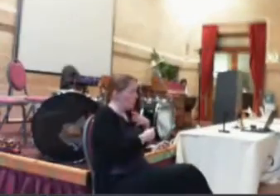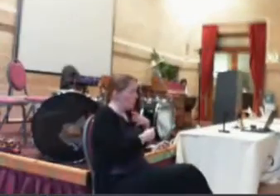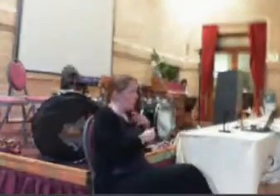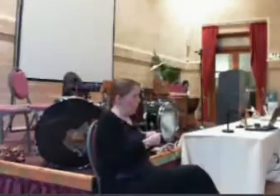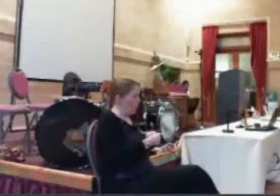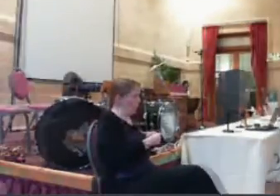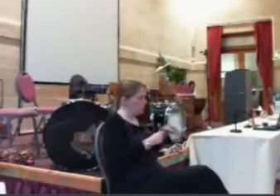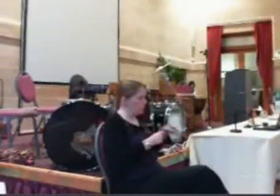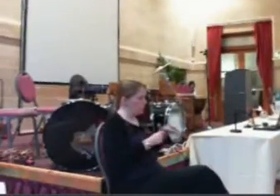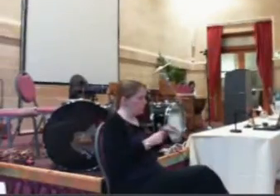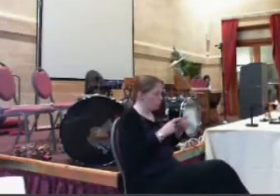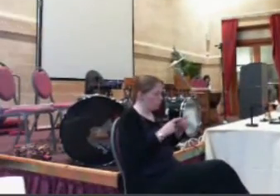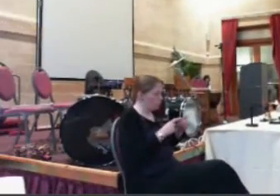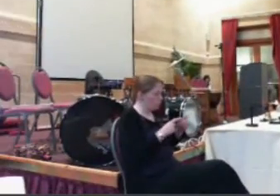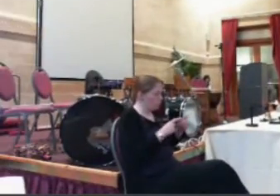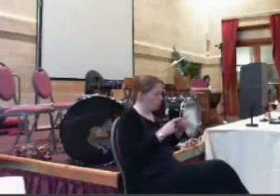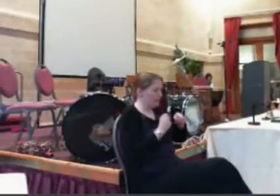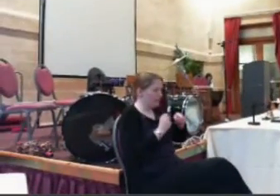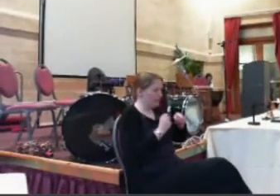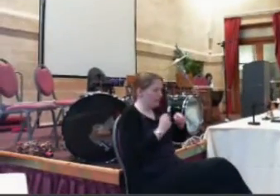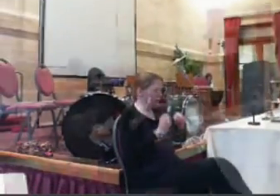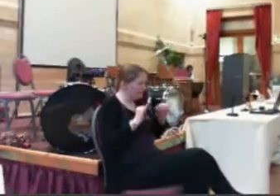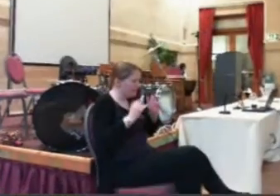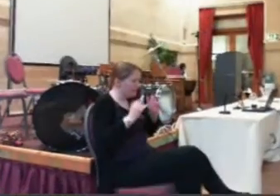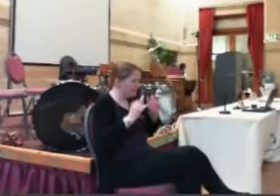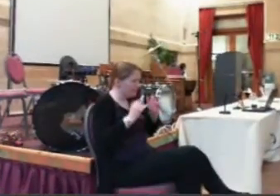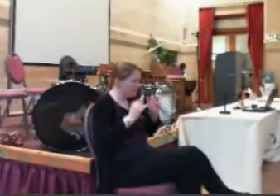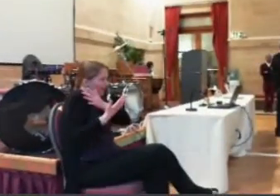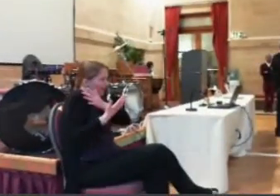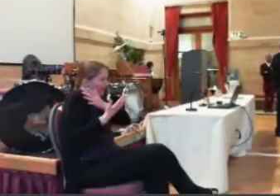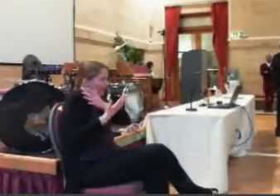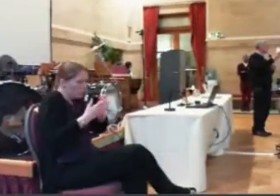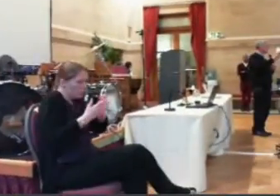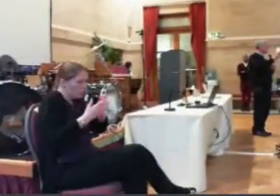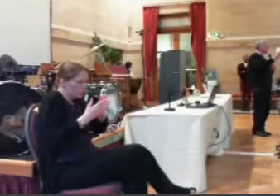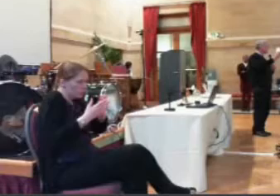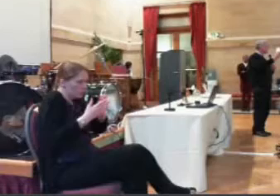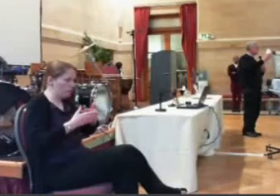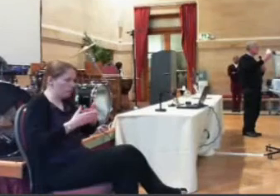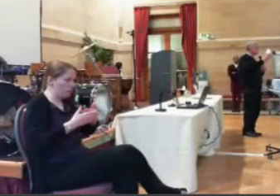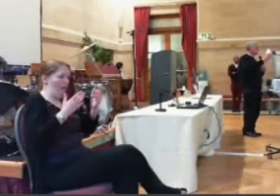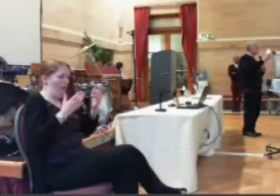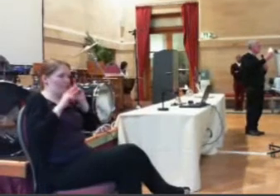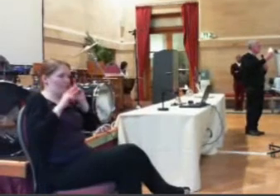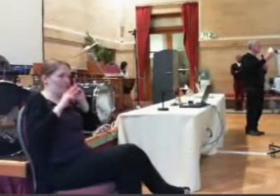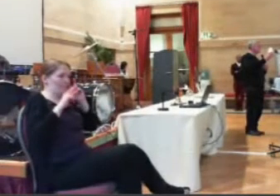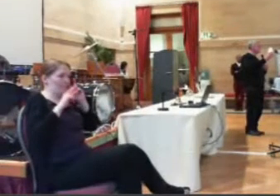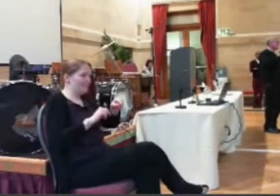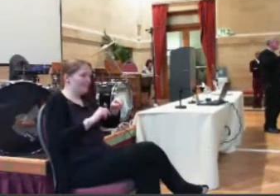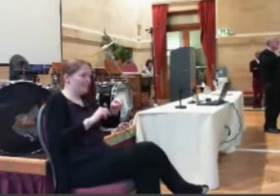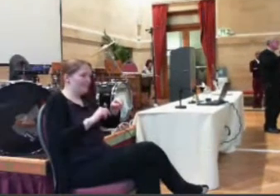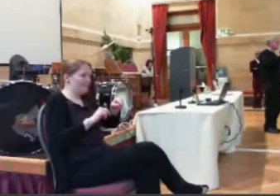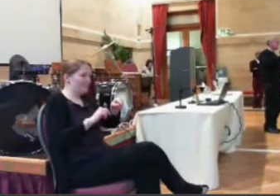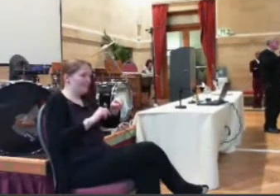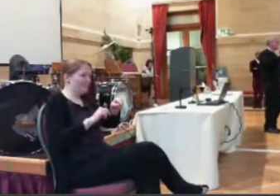light where perhaps there is the darkness in the human heart.